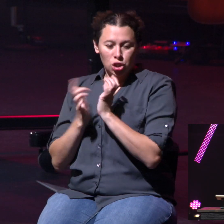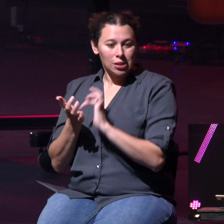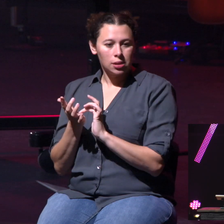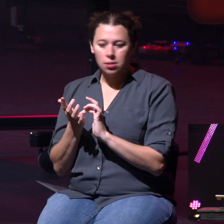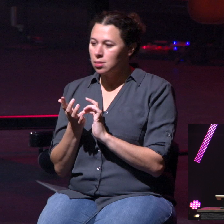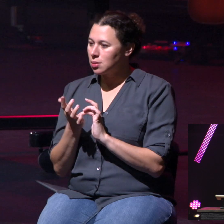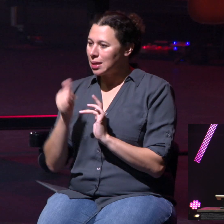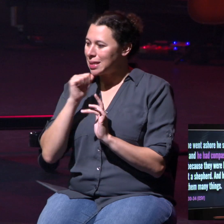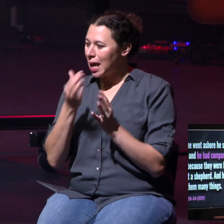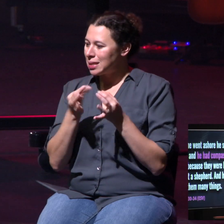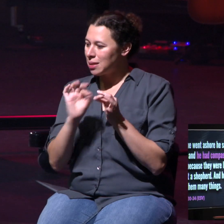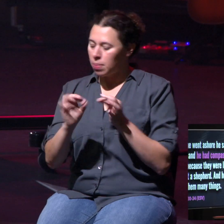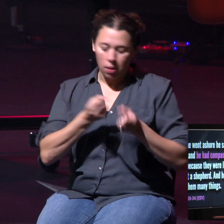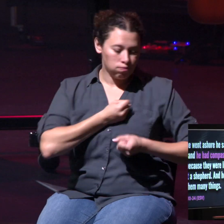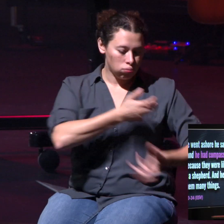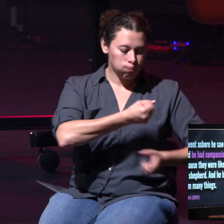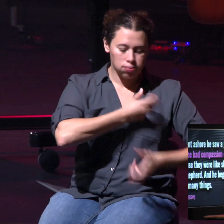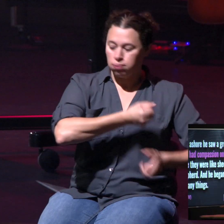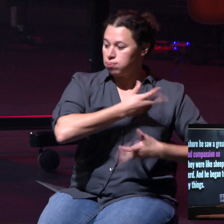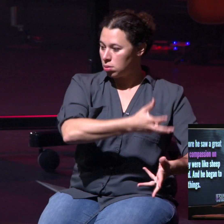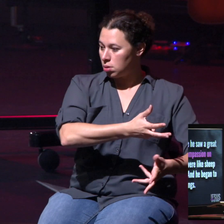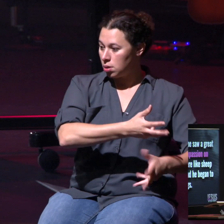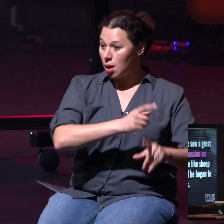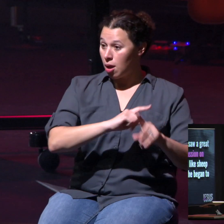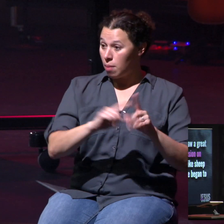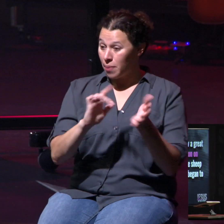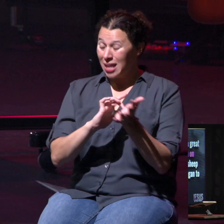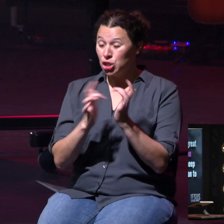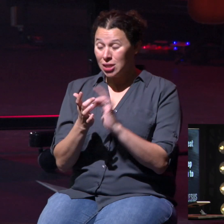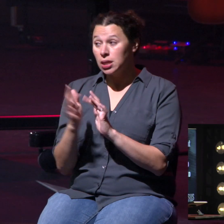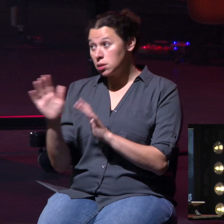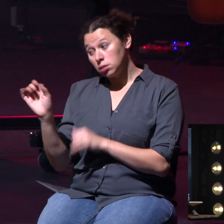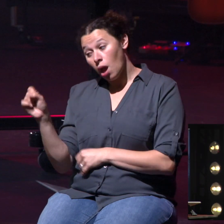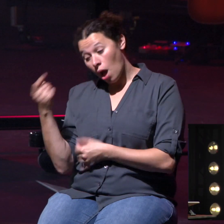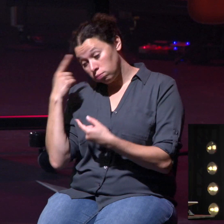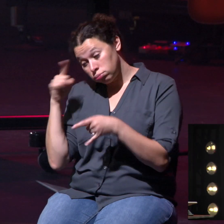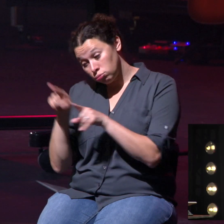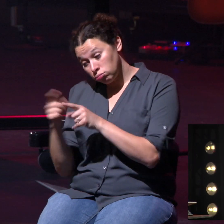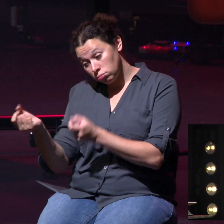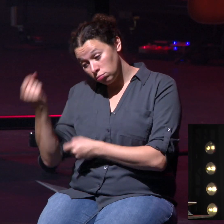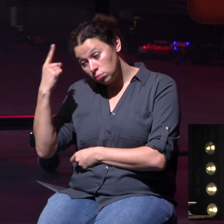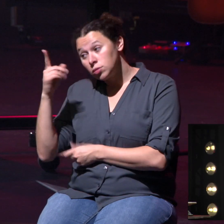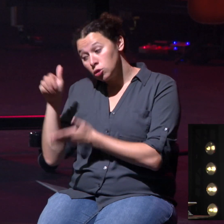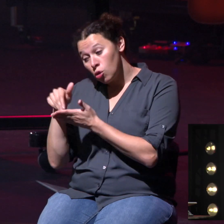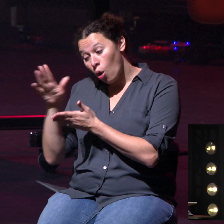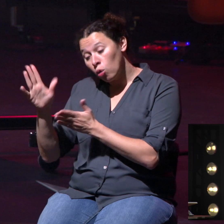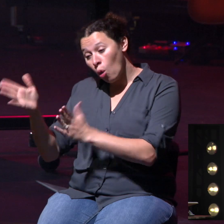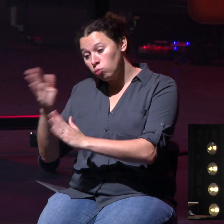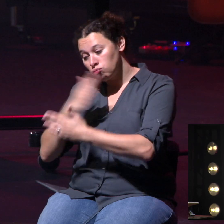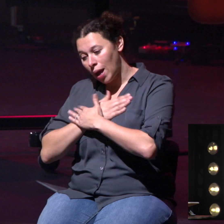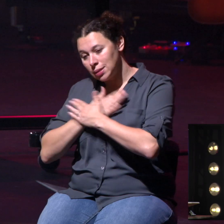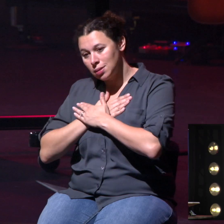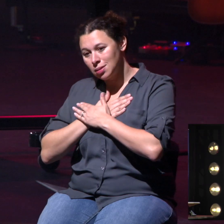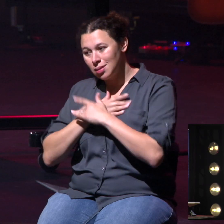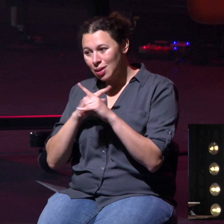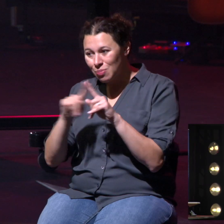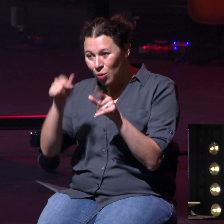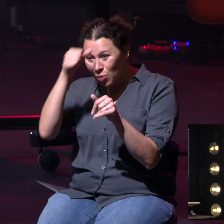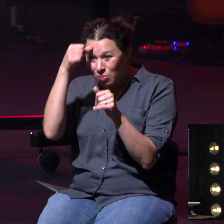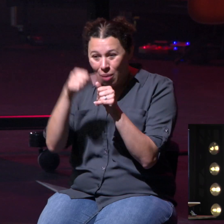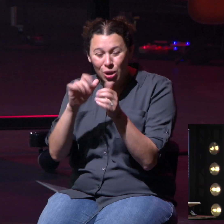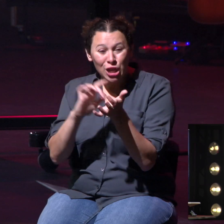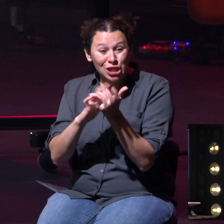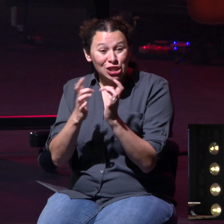people. But you got to know that Jesus is in a rough spot too. Jesus sent the apostles out, but Jesus just went through something traumatic as well.